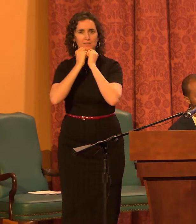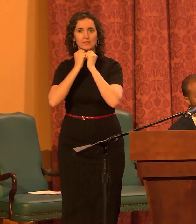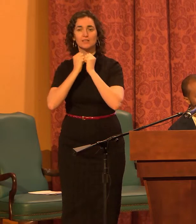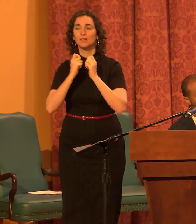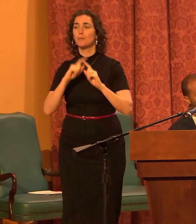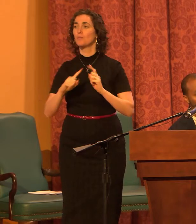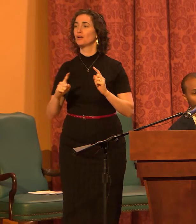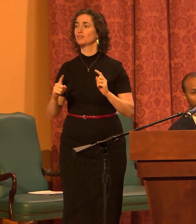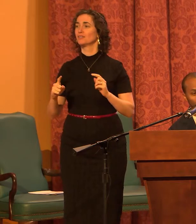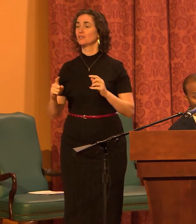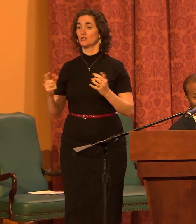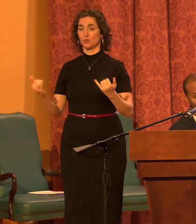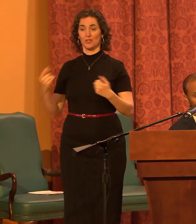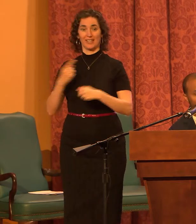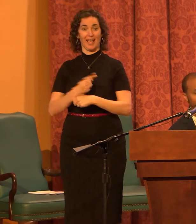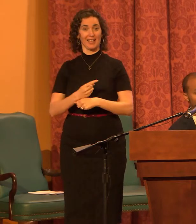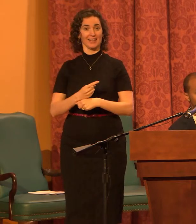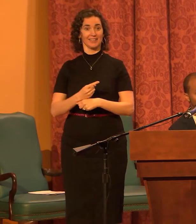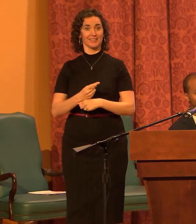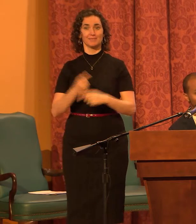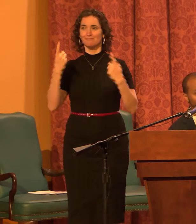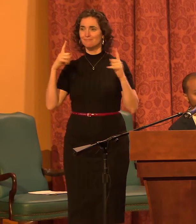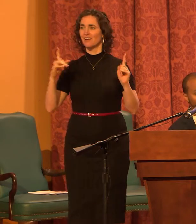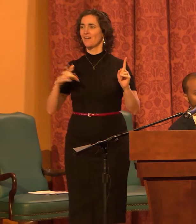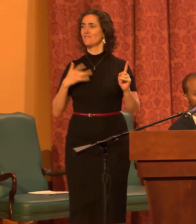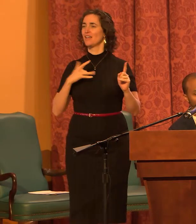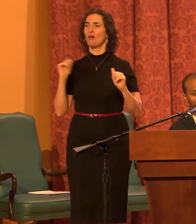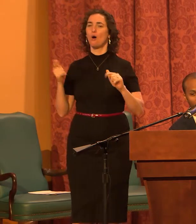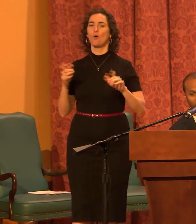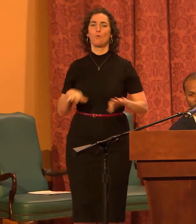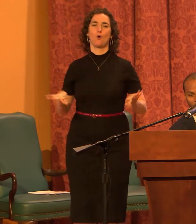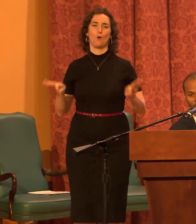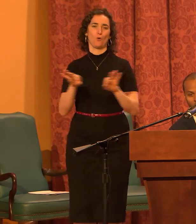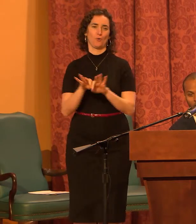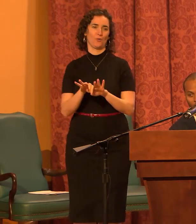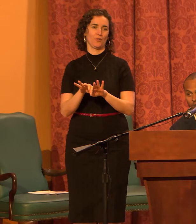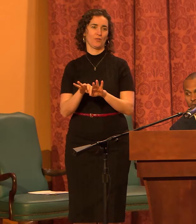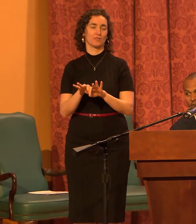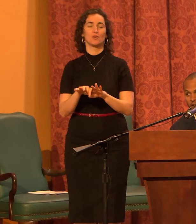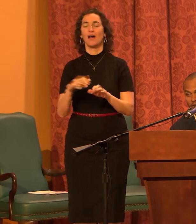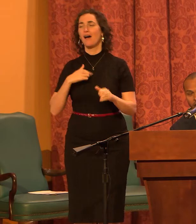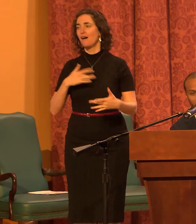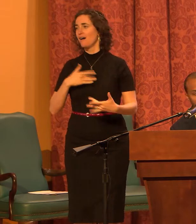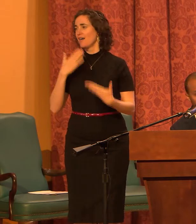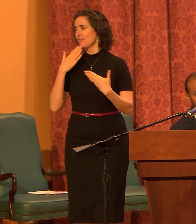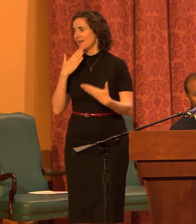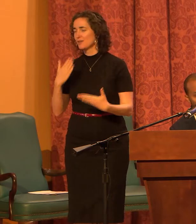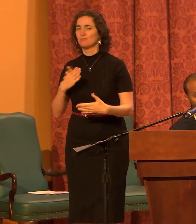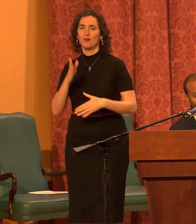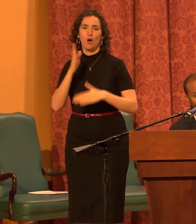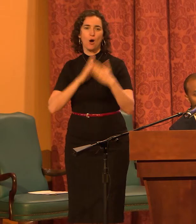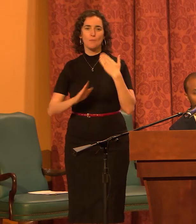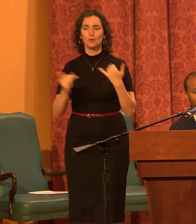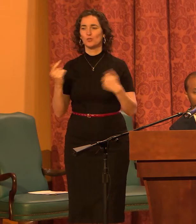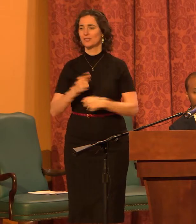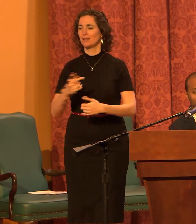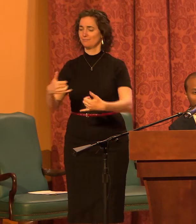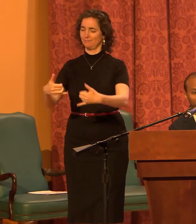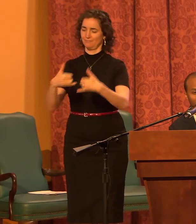days like today make the work worth it. And so I'm thankful and humbled to be here to receive this award